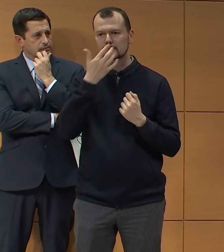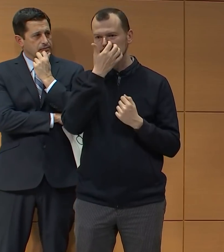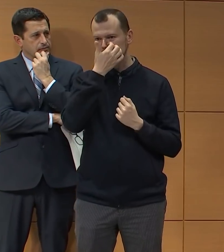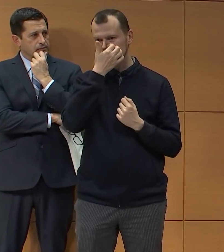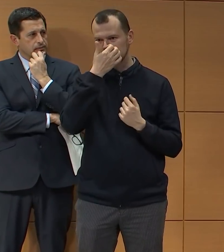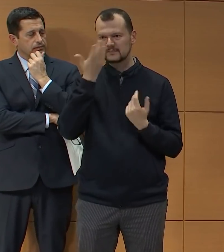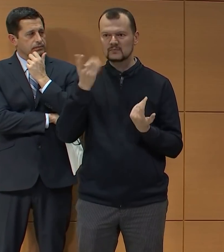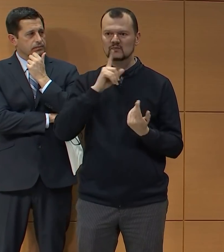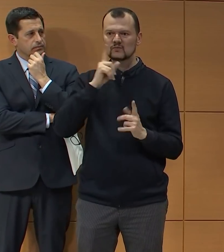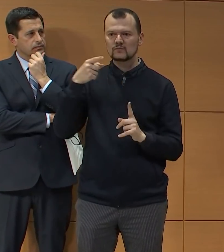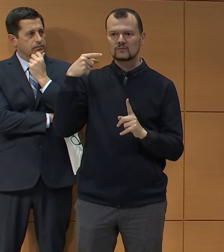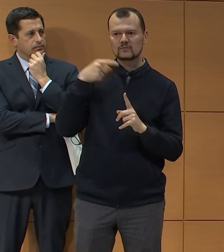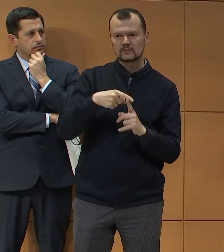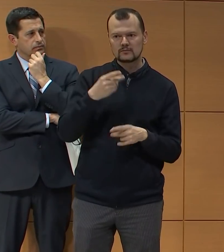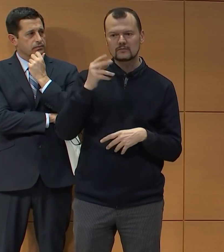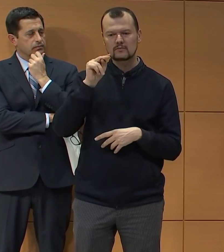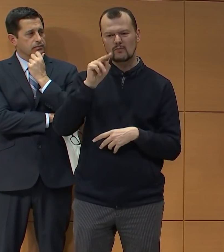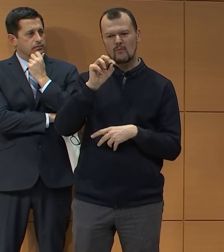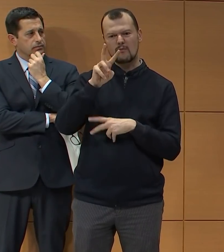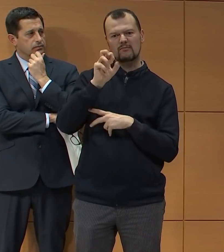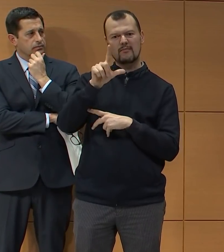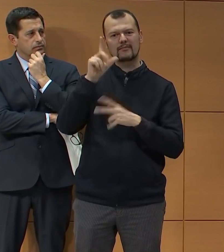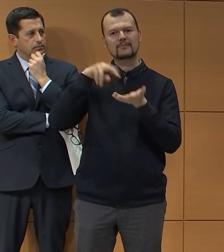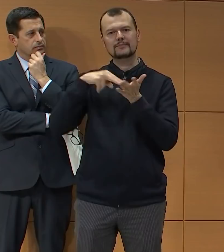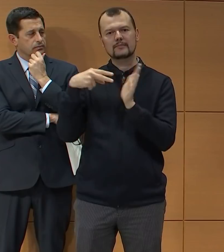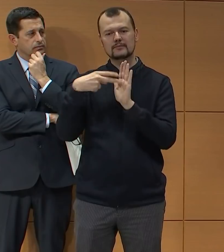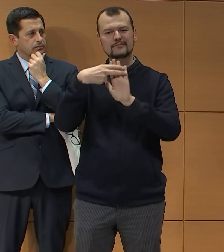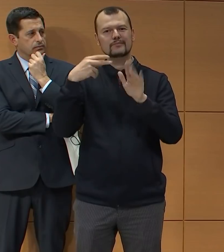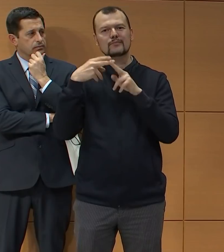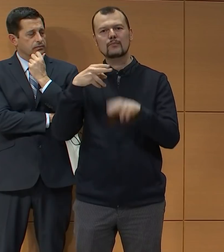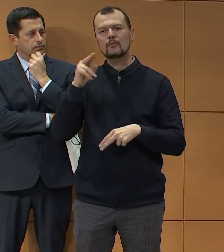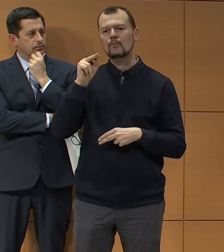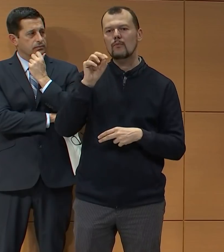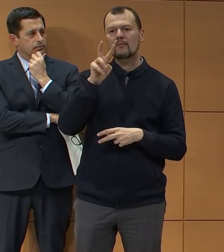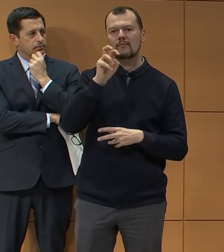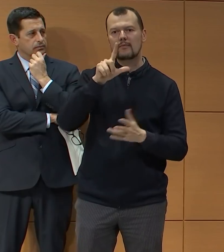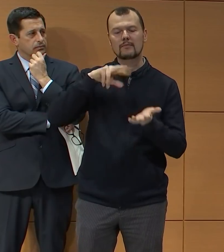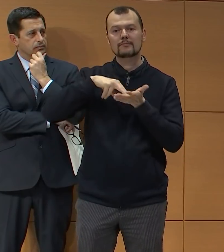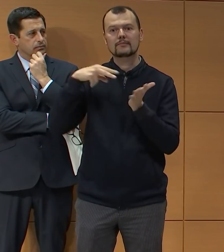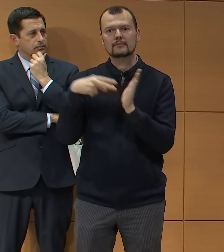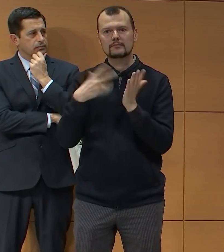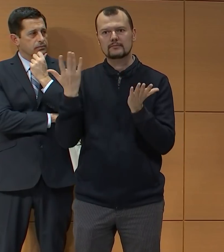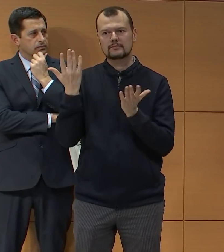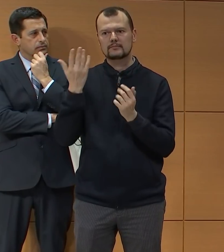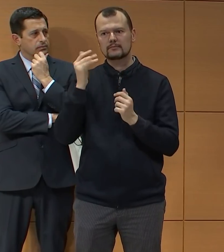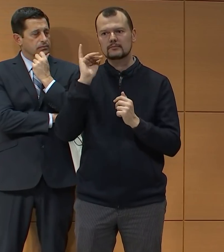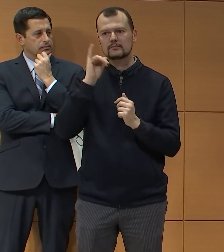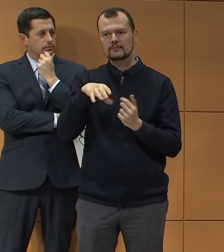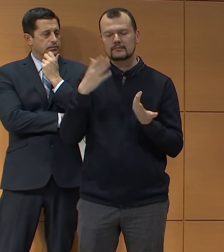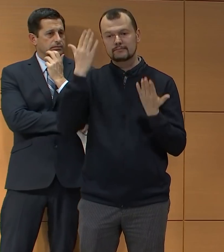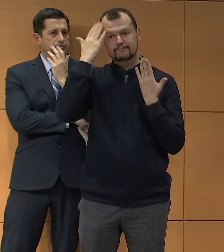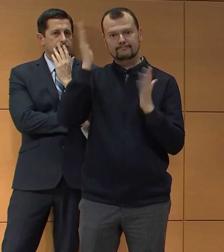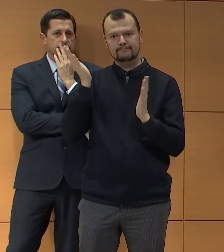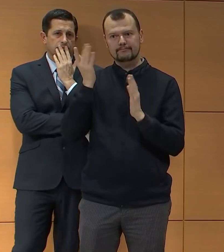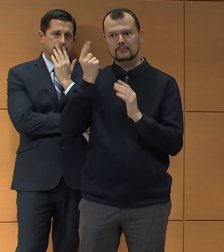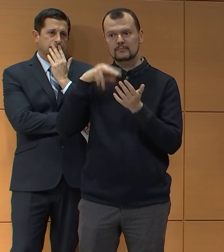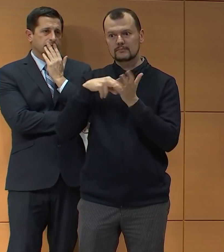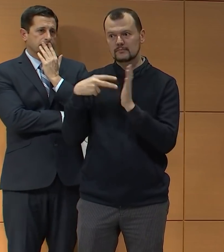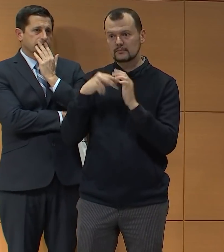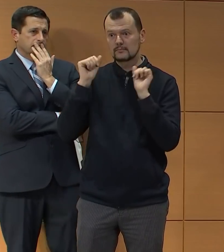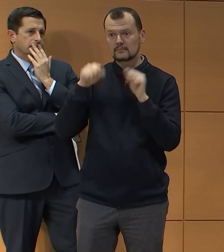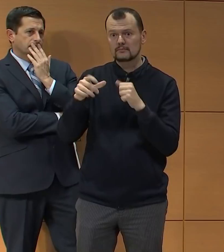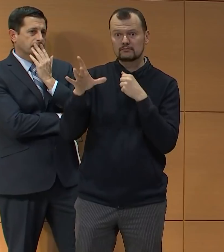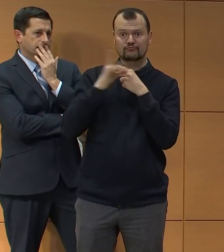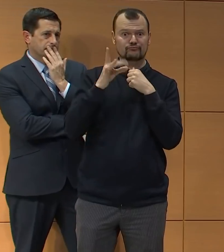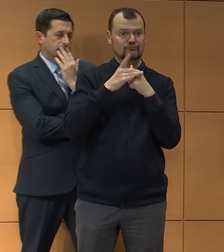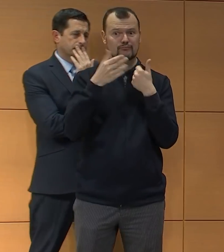one is immune, and so everyone is susceptible, and therefore the impact could be quite